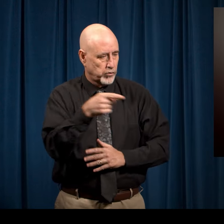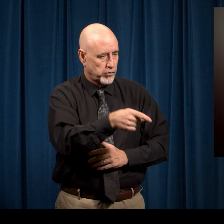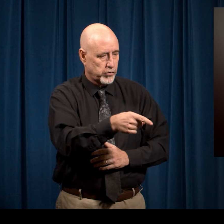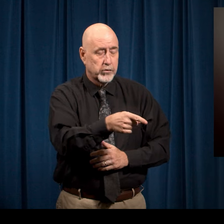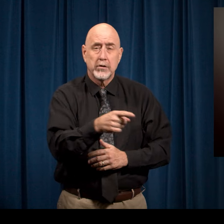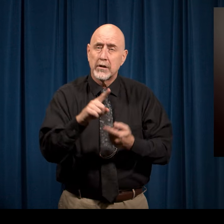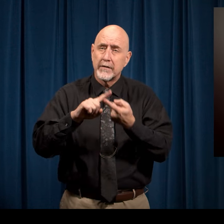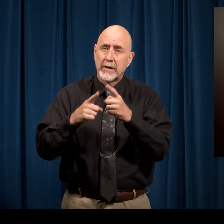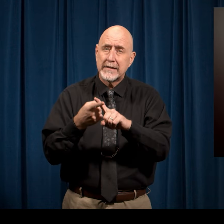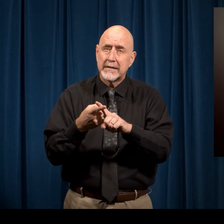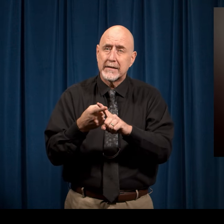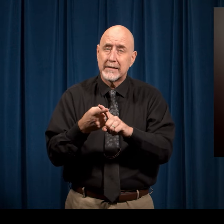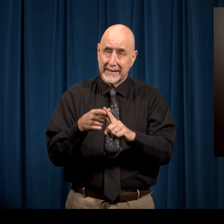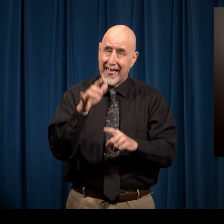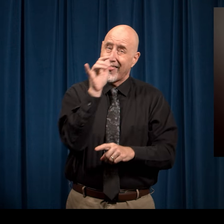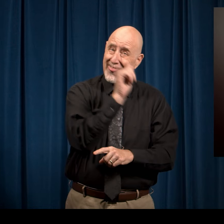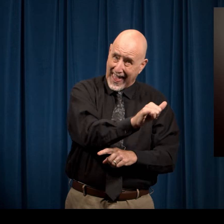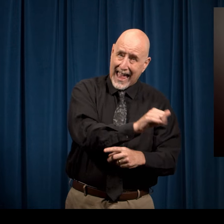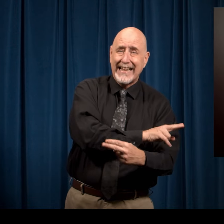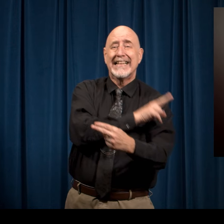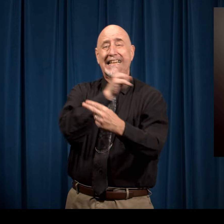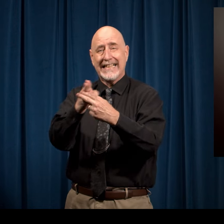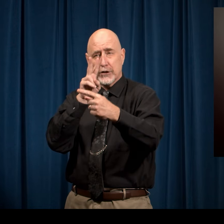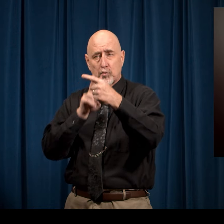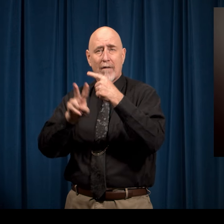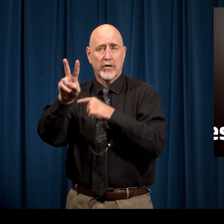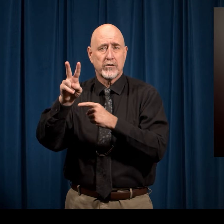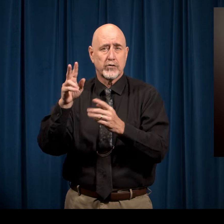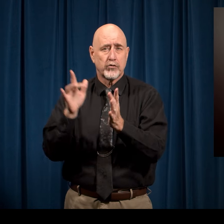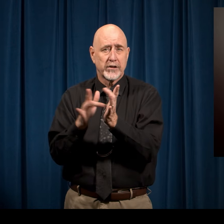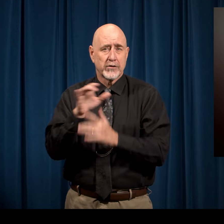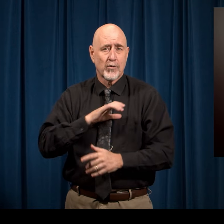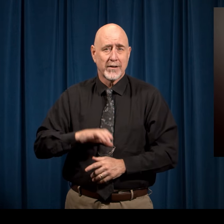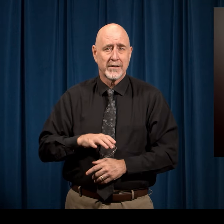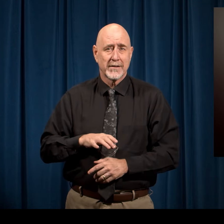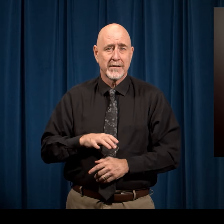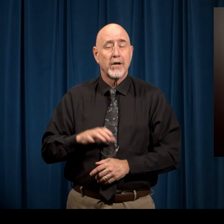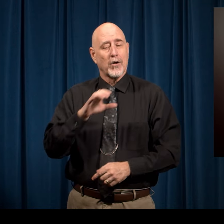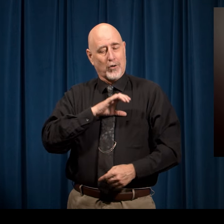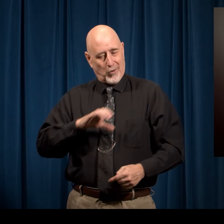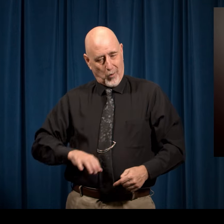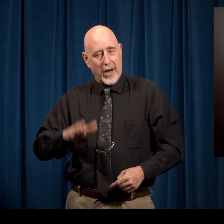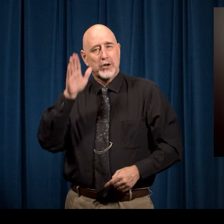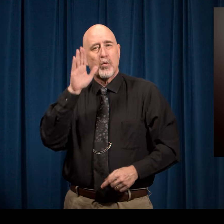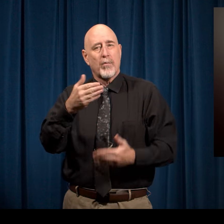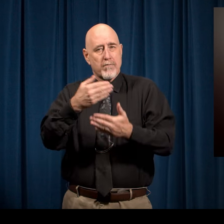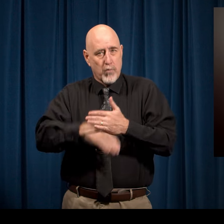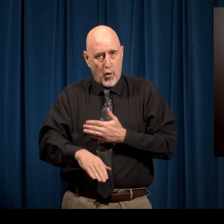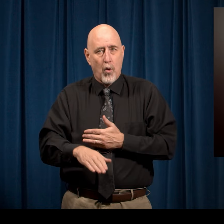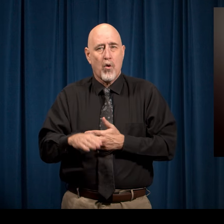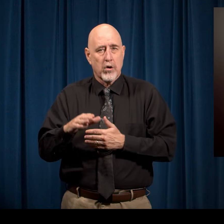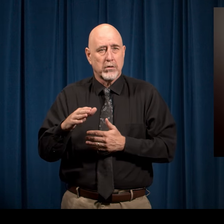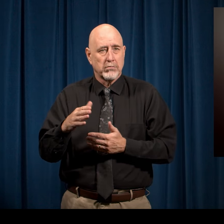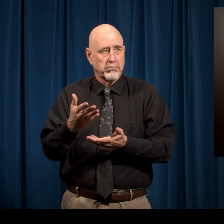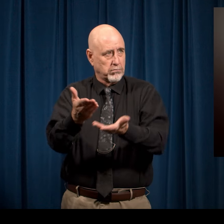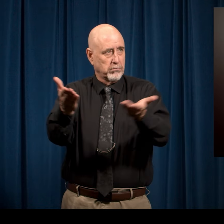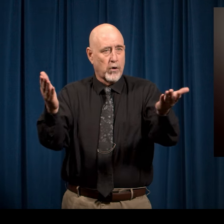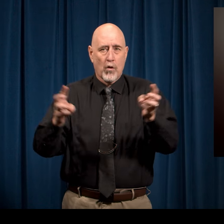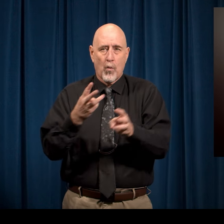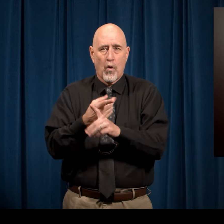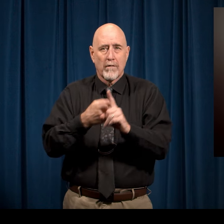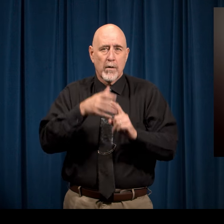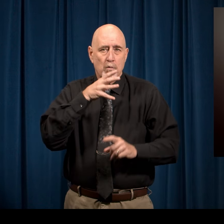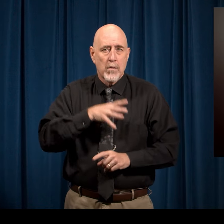be blessed." Friends, that too is a reference to Jesus Christ. Christ was going to be born into this